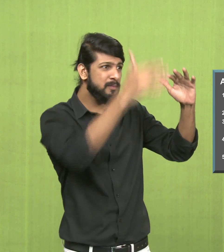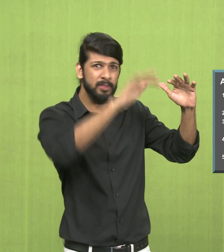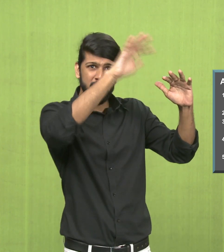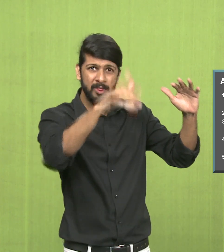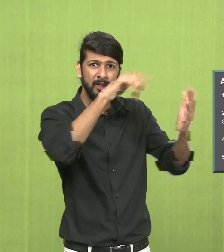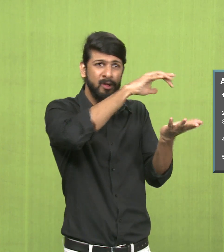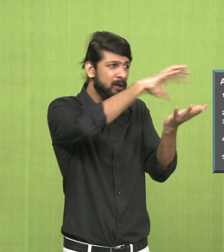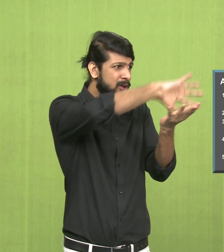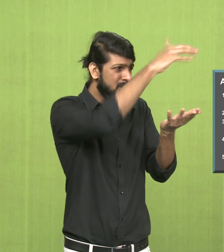of